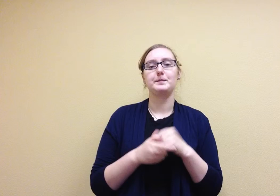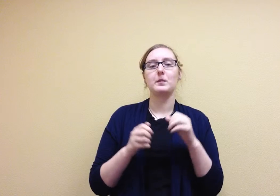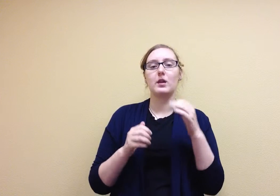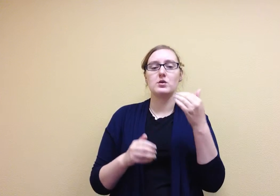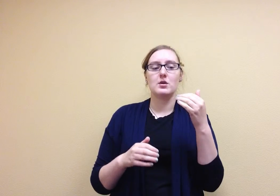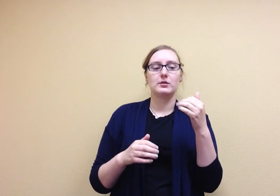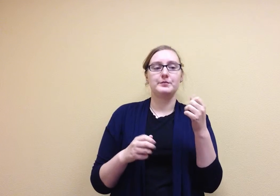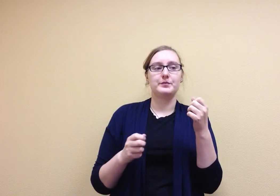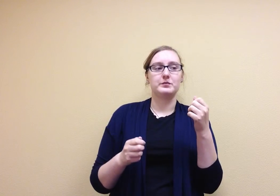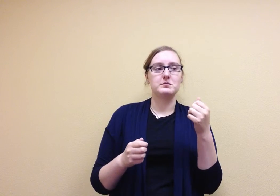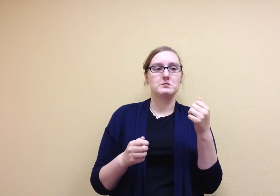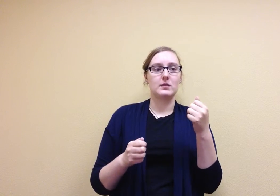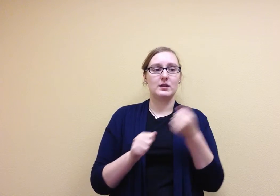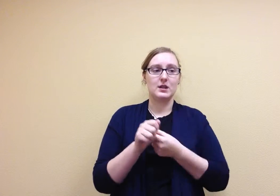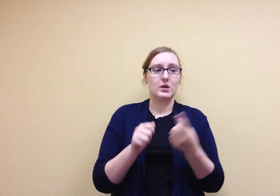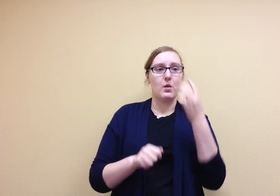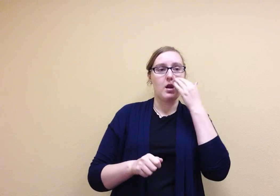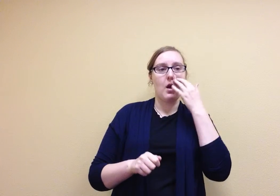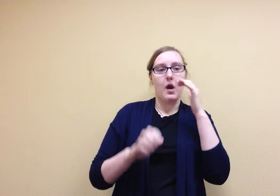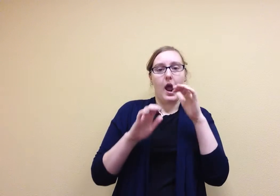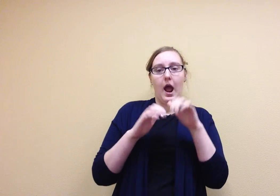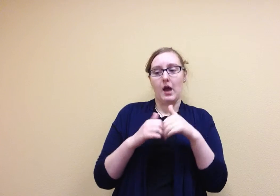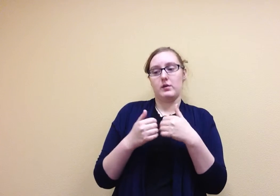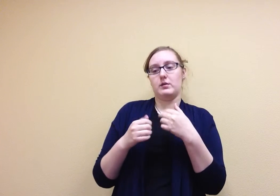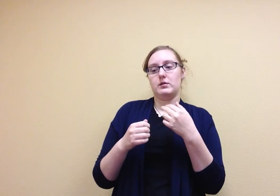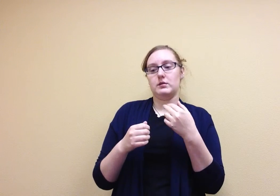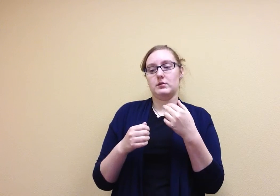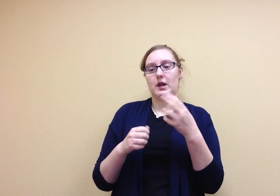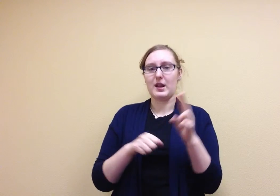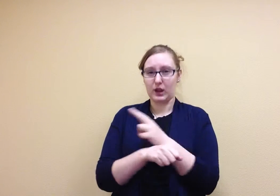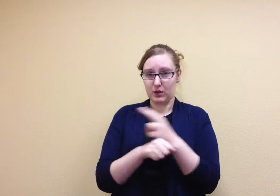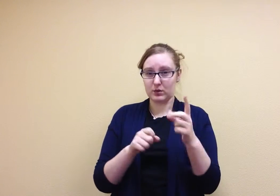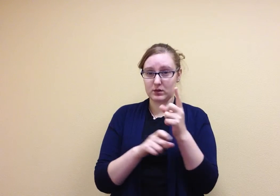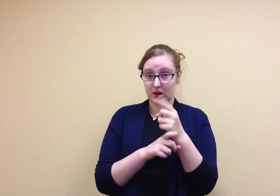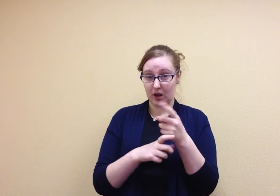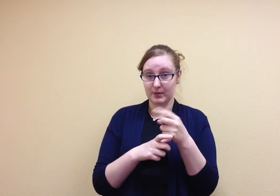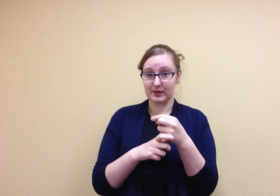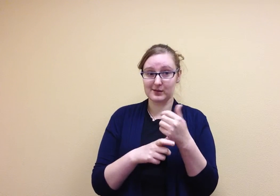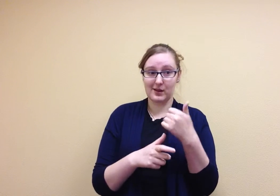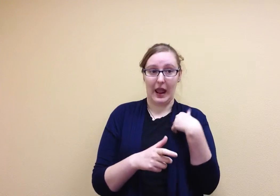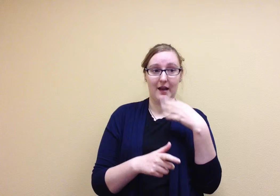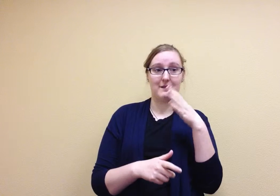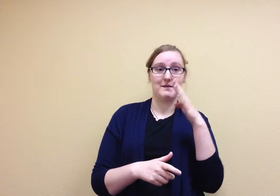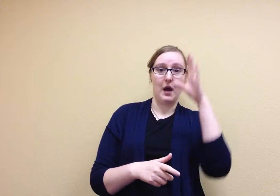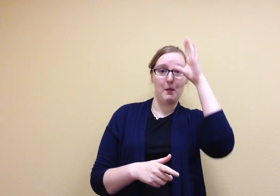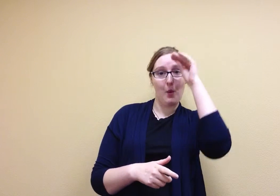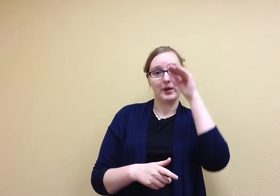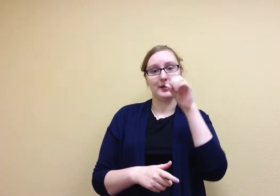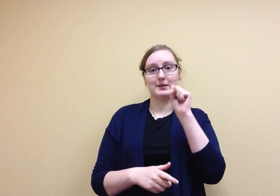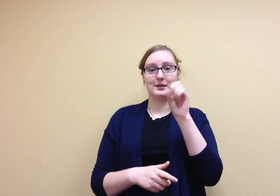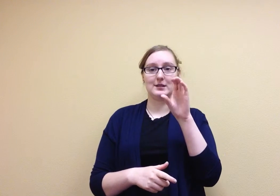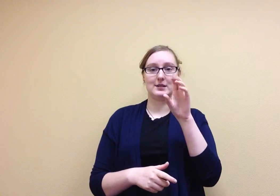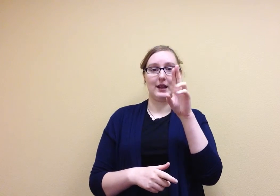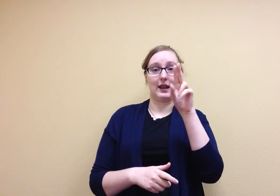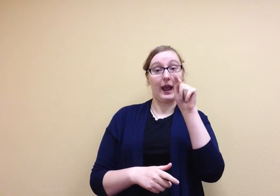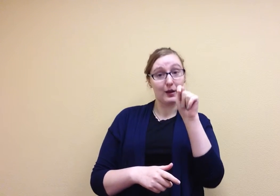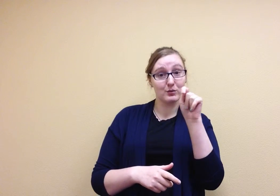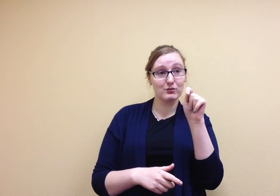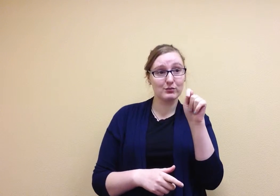to this compass? As to how to use it? Is anybody a Boy Scout so that you know how to use it? How do you use